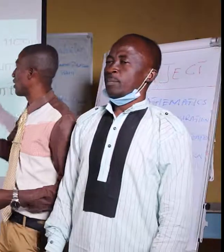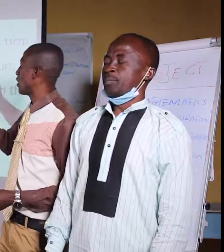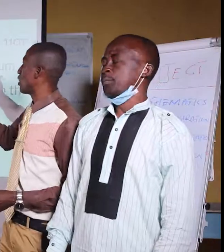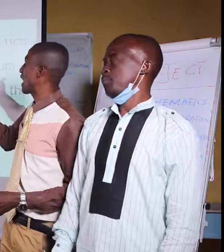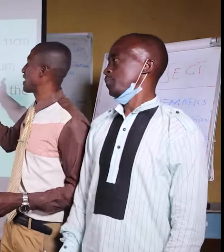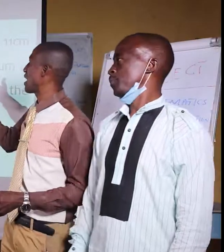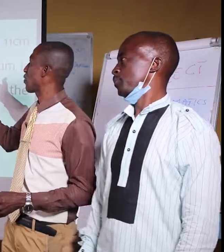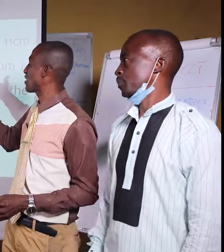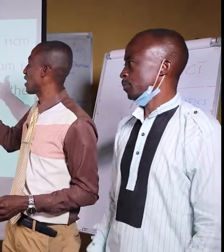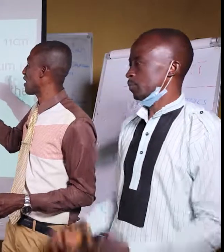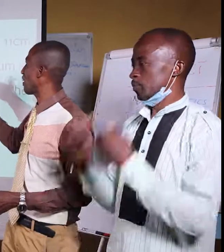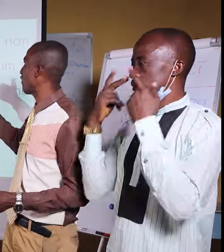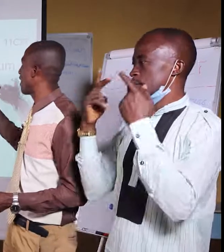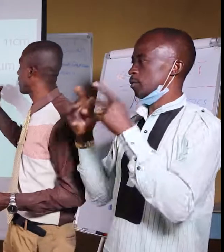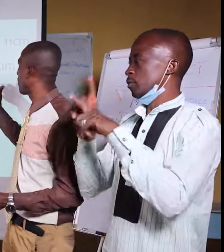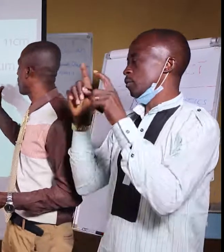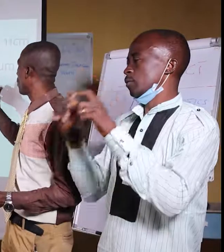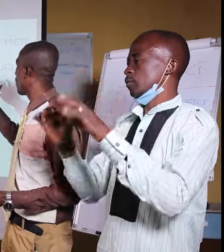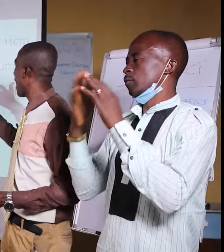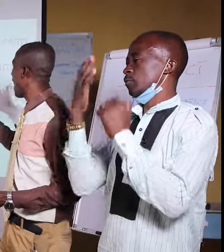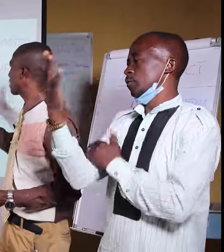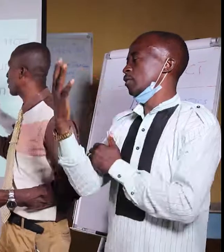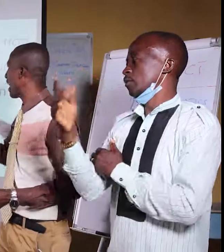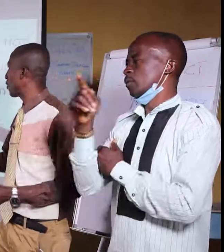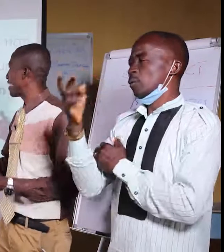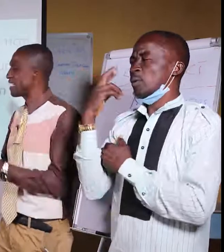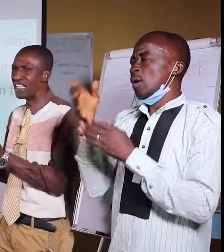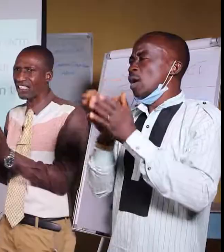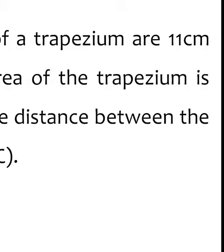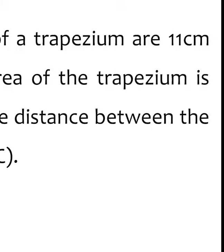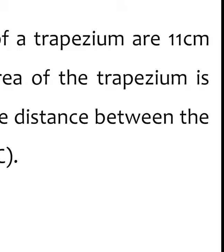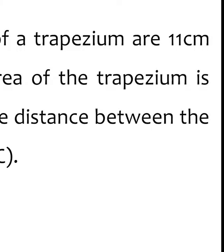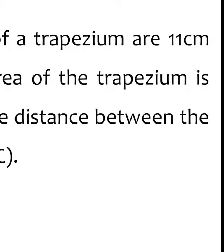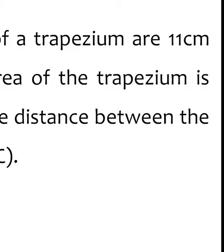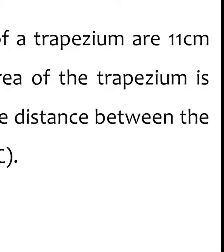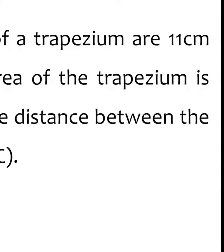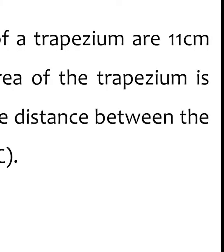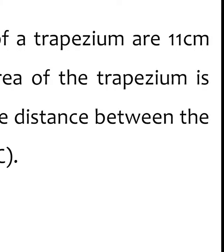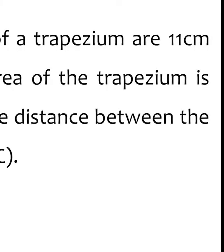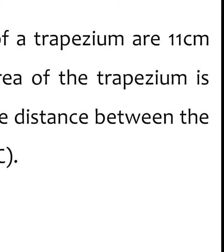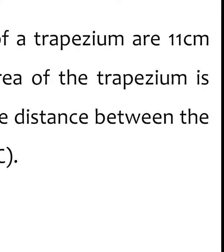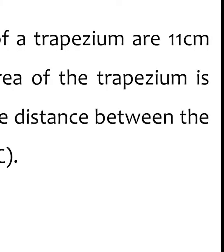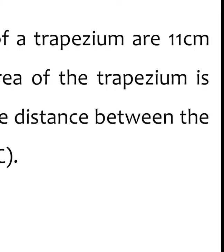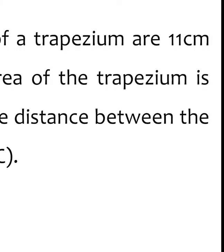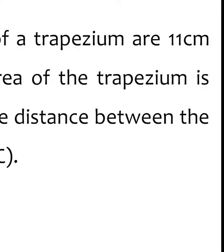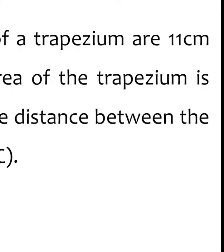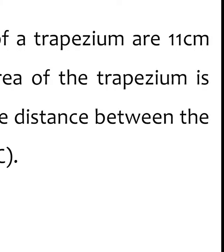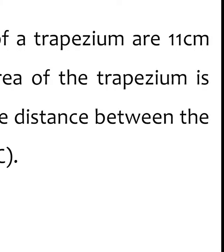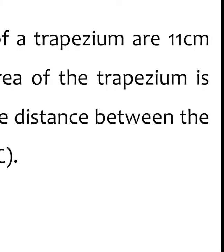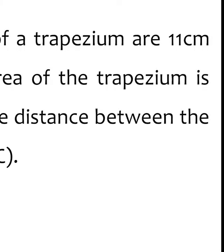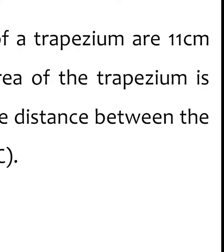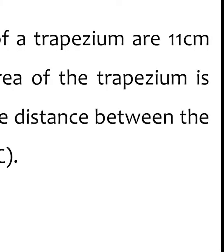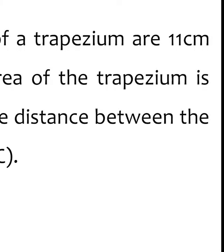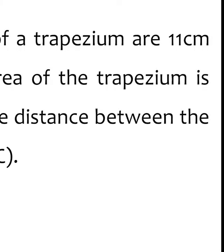Then, look at the question number 5. You were asked to calculate the distance between the parallel sides of the